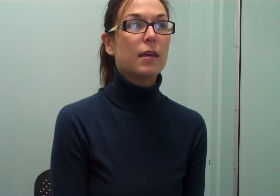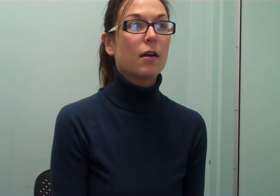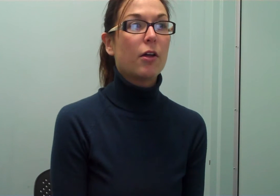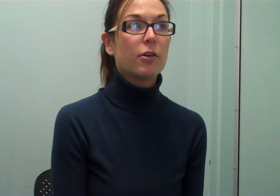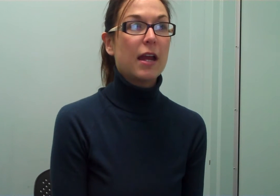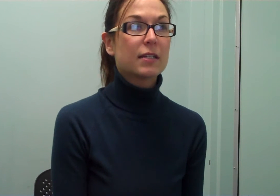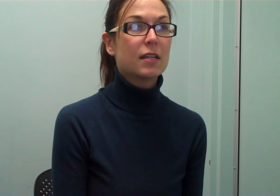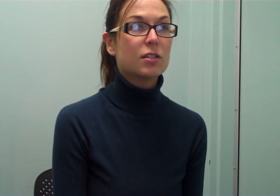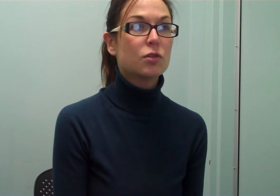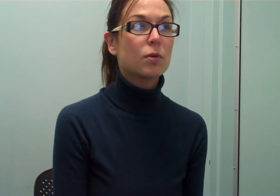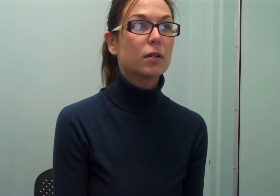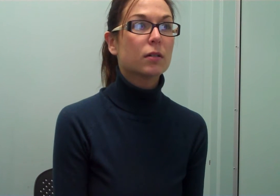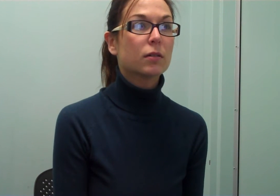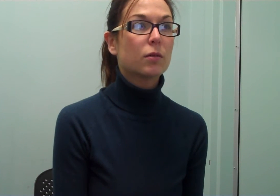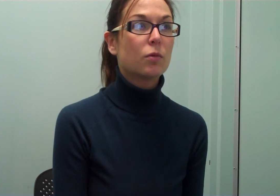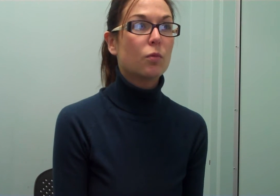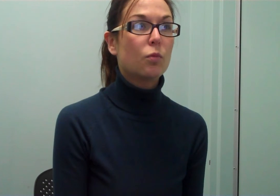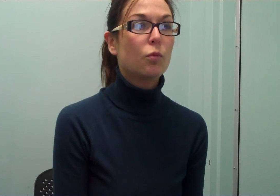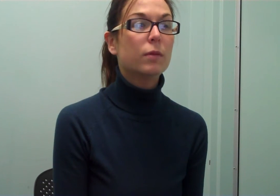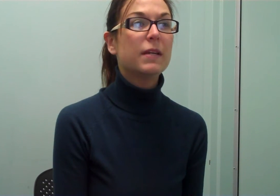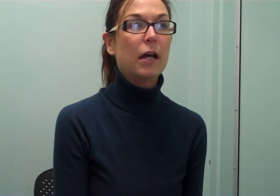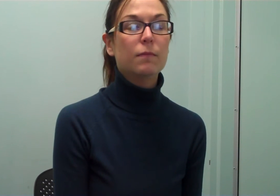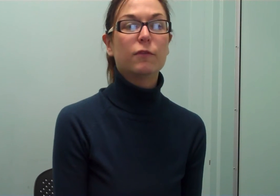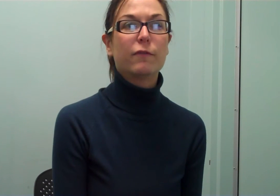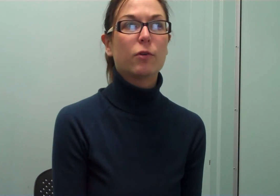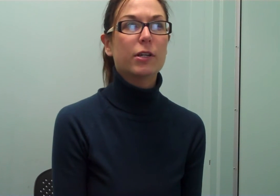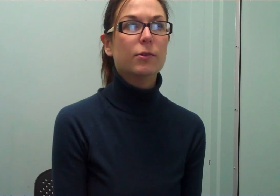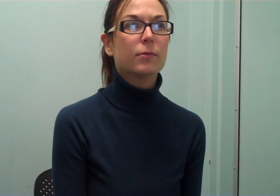the other access door would be helpful for you